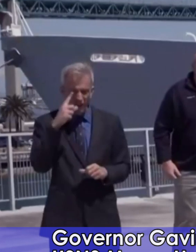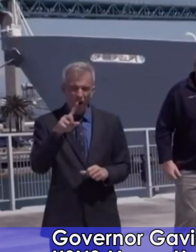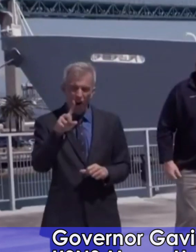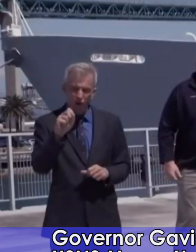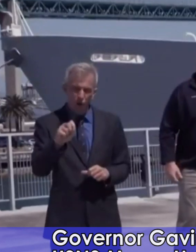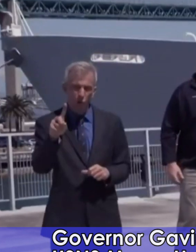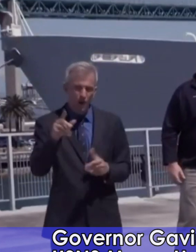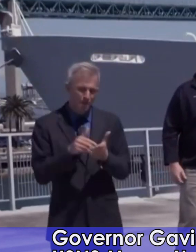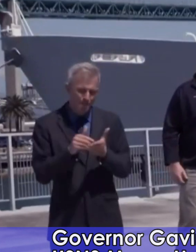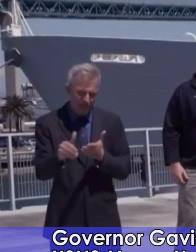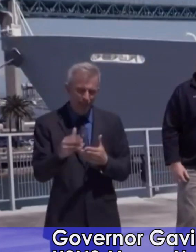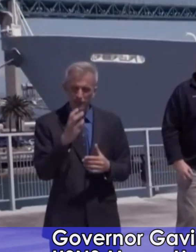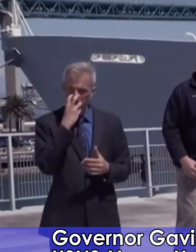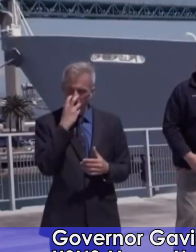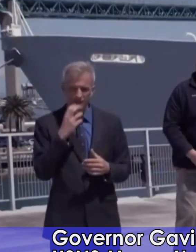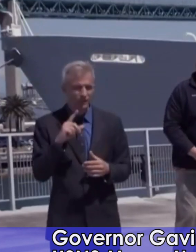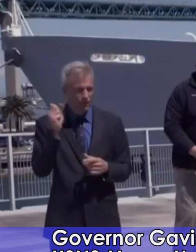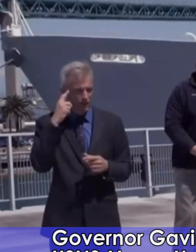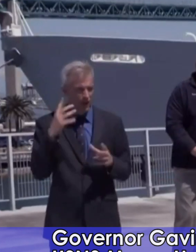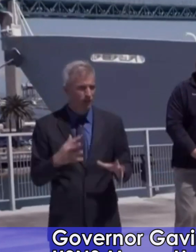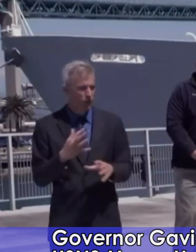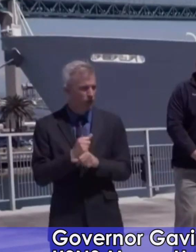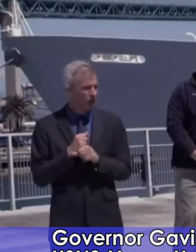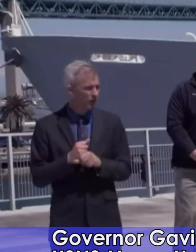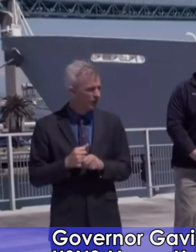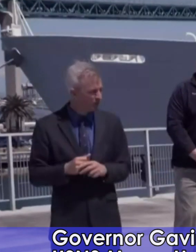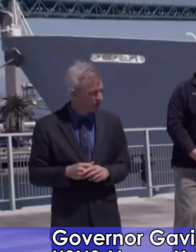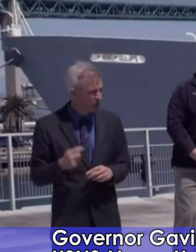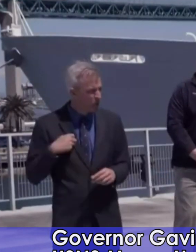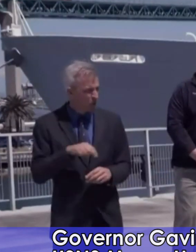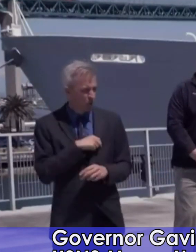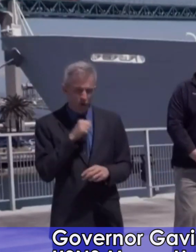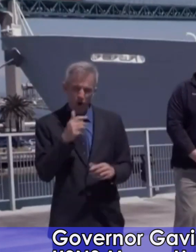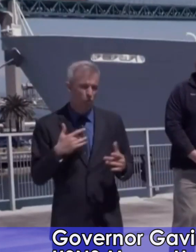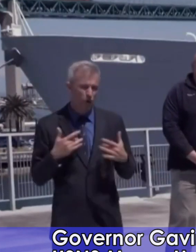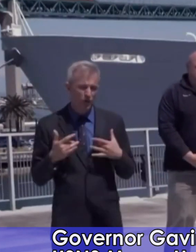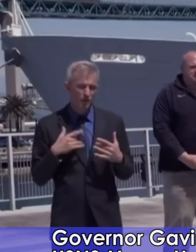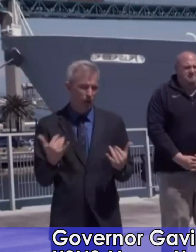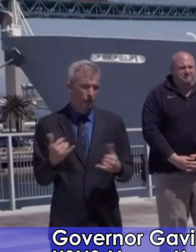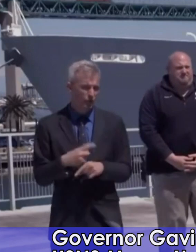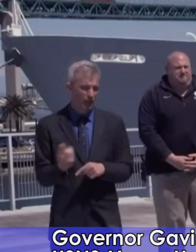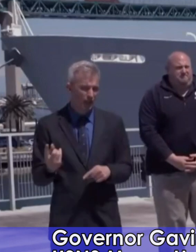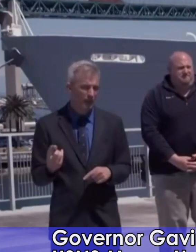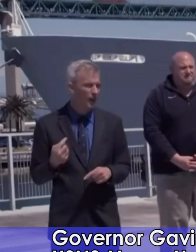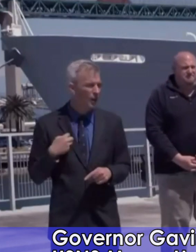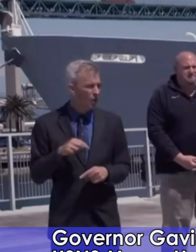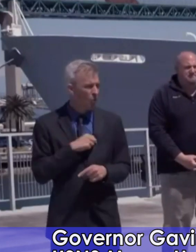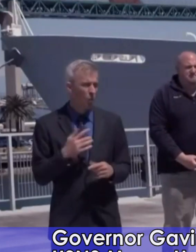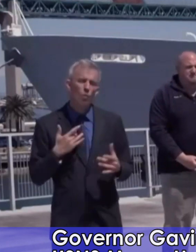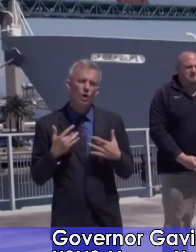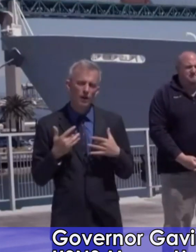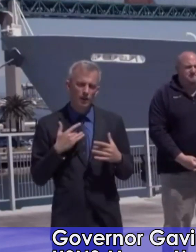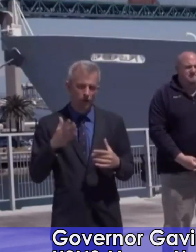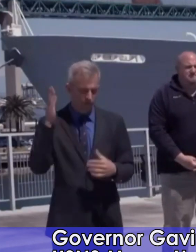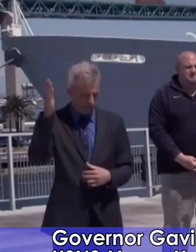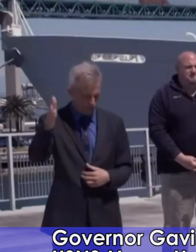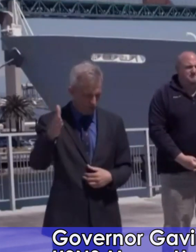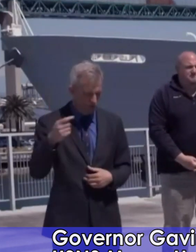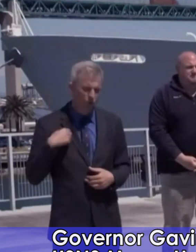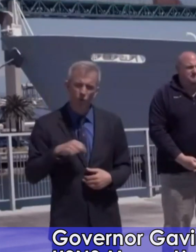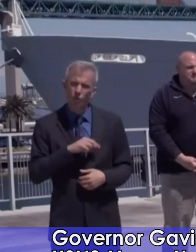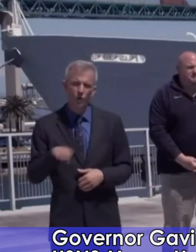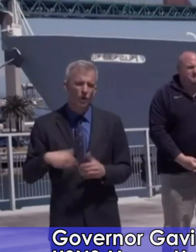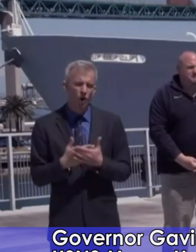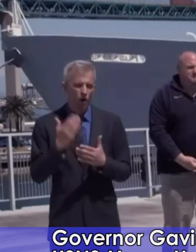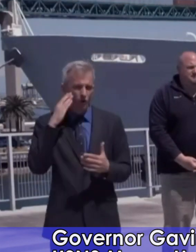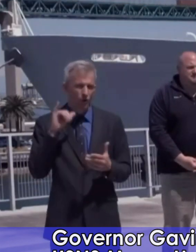this governor has helped to procure. There is enough. We're not worried about today. We're worried about surges in the future. We all know that. The